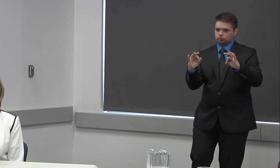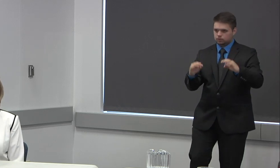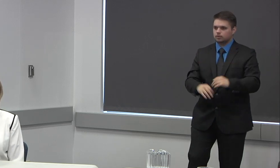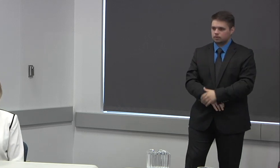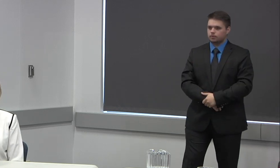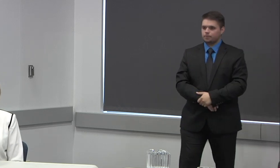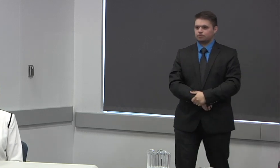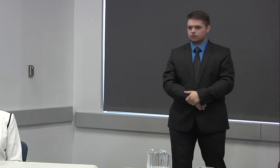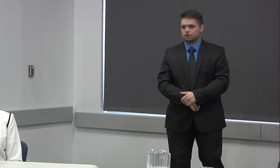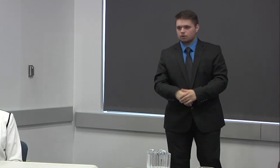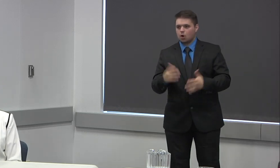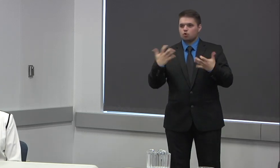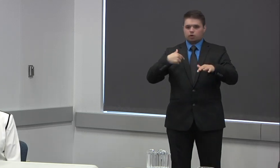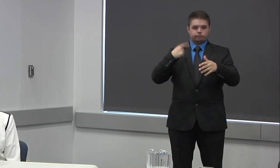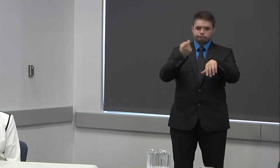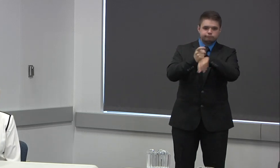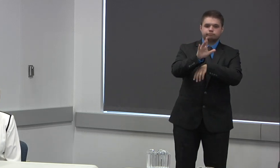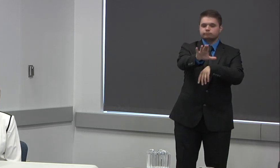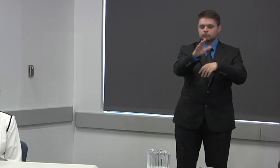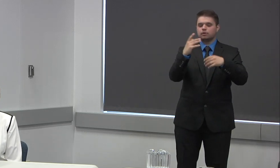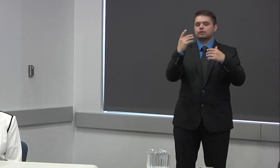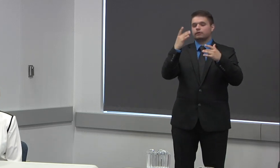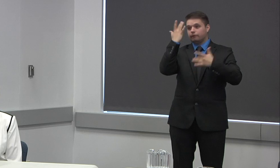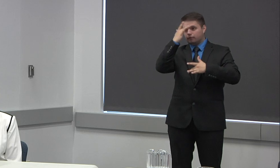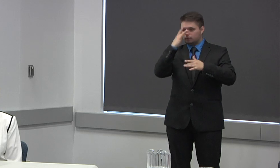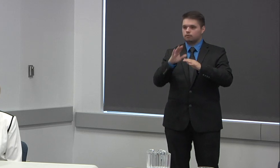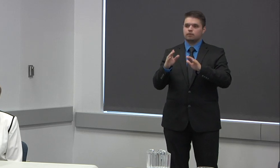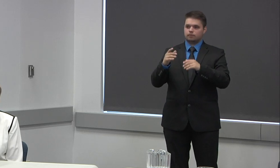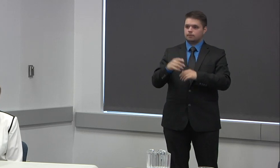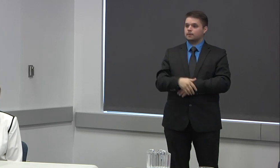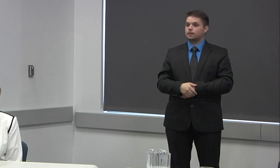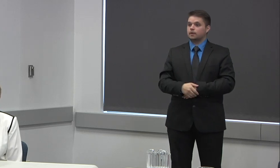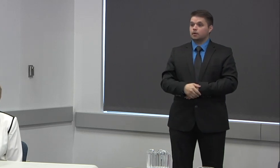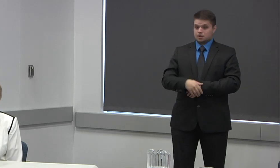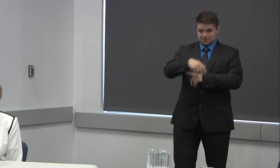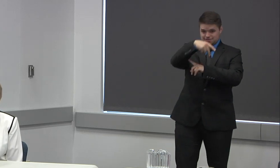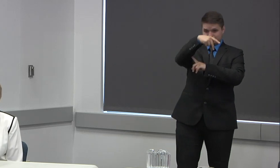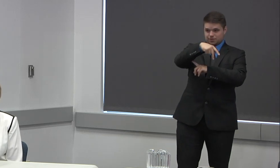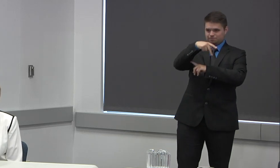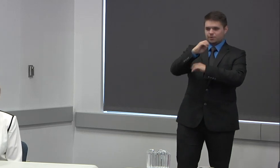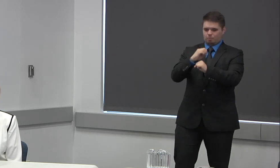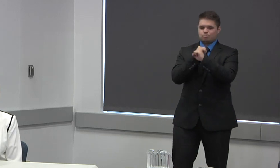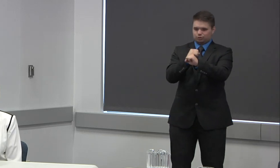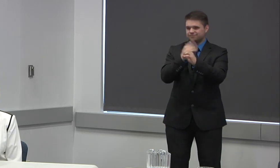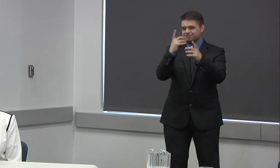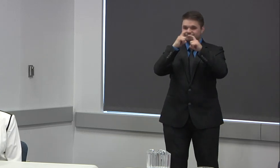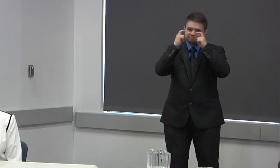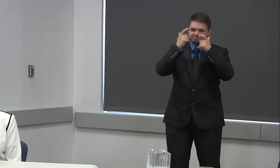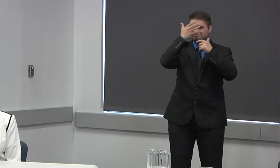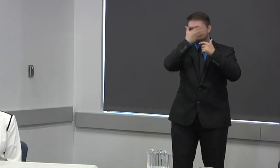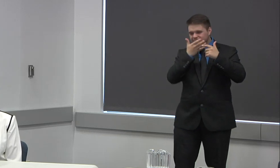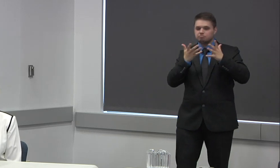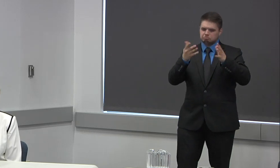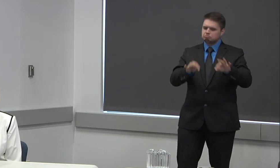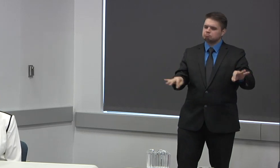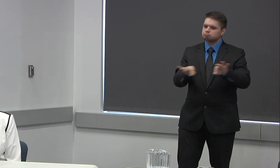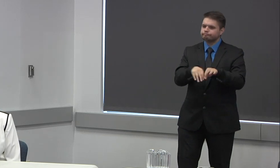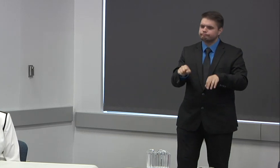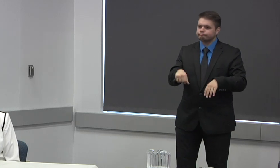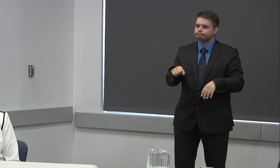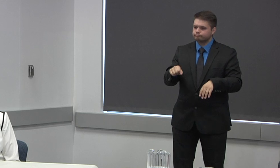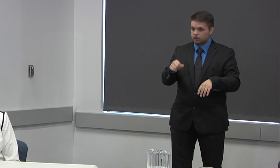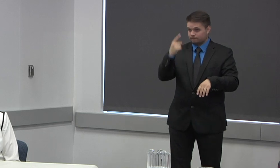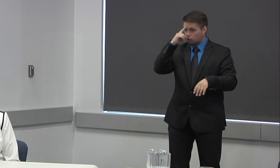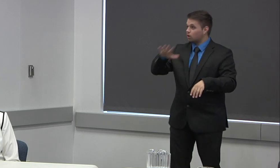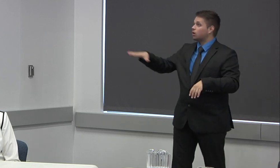The PPE component is very important, but I want to ensure Oregonians that hospitals are following the standards